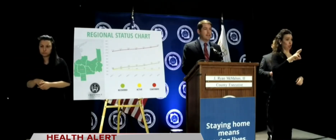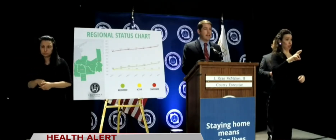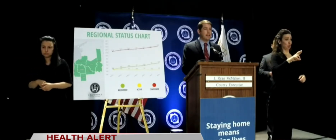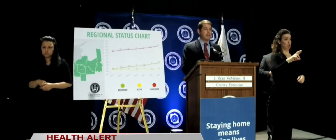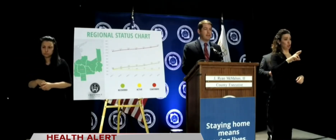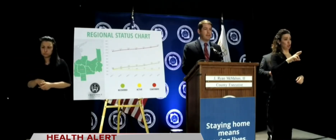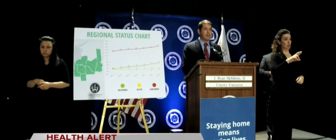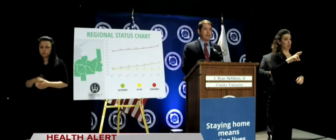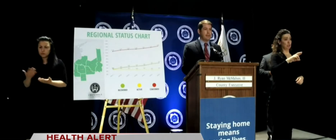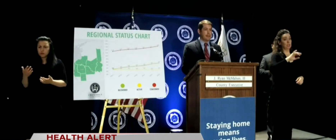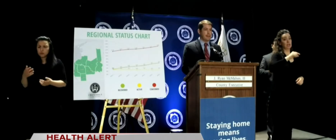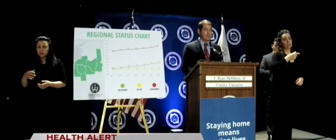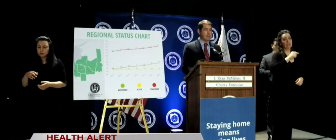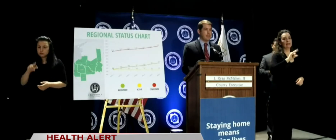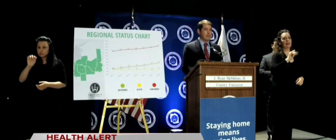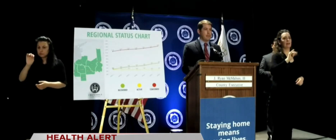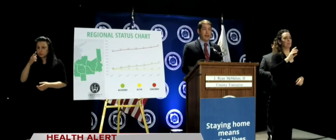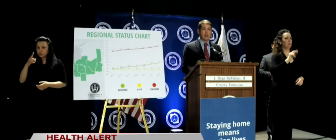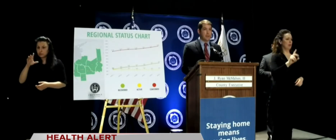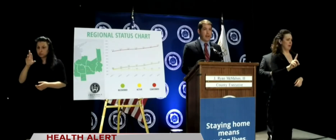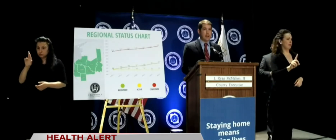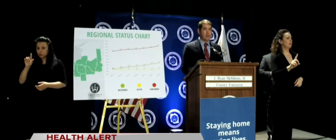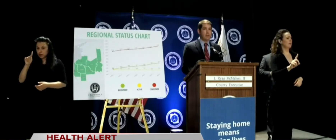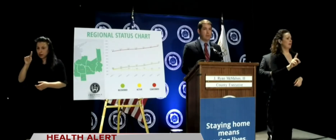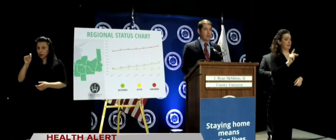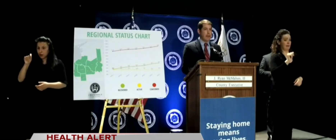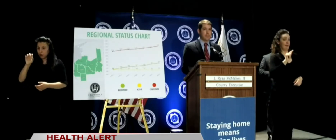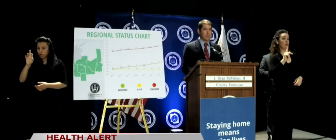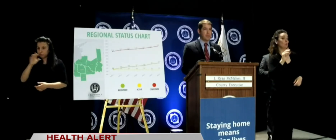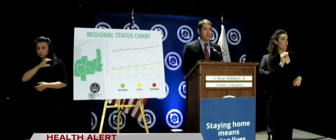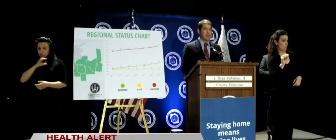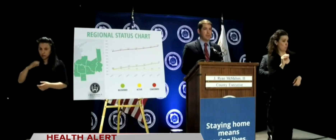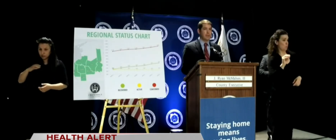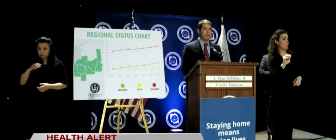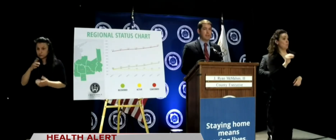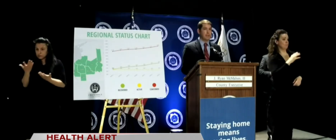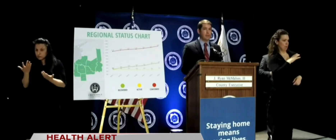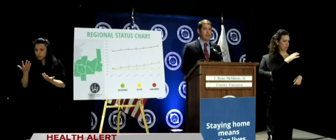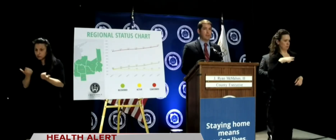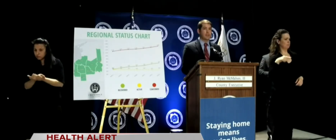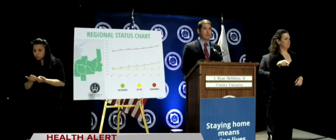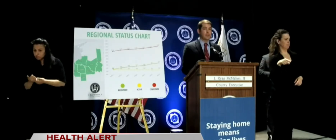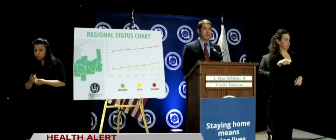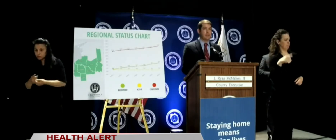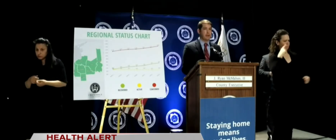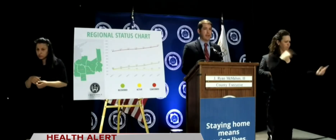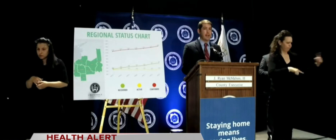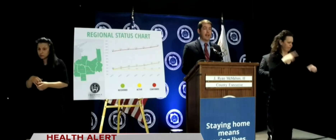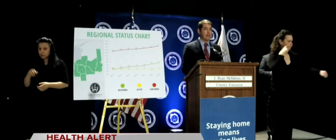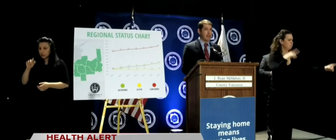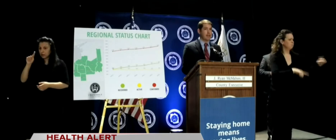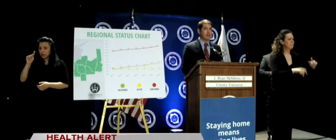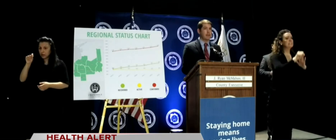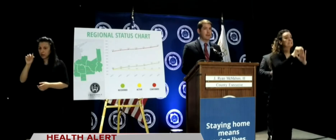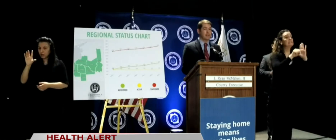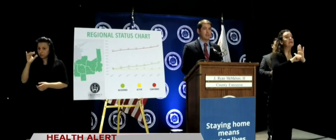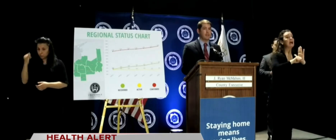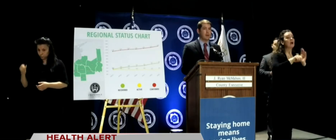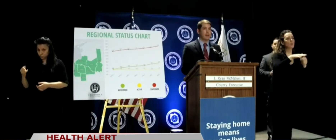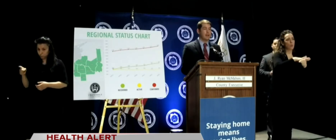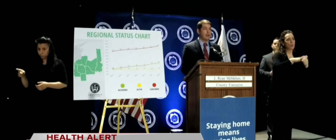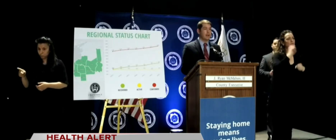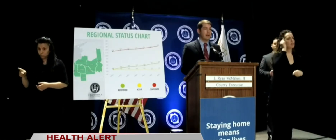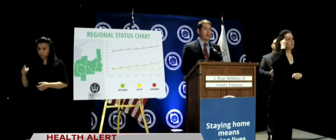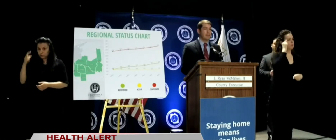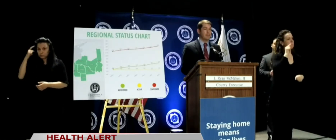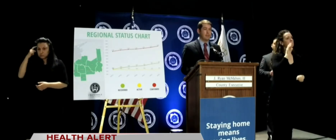can say definitively Congressman Katko absolutely believes that state and local governments should receive funding and advocated aggressively for